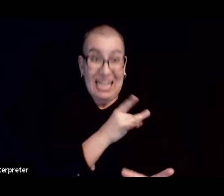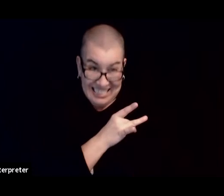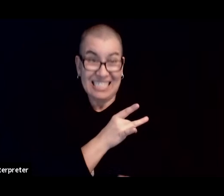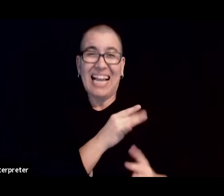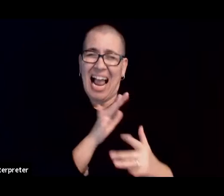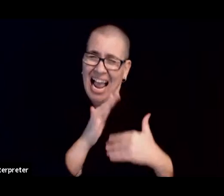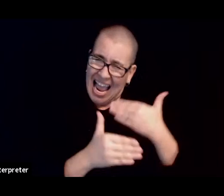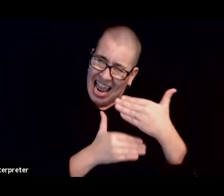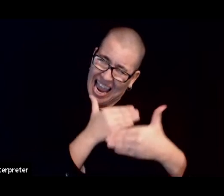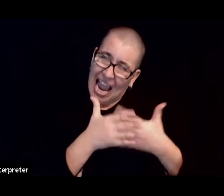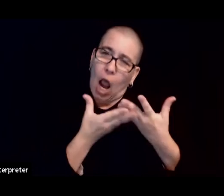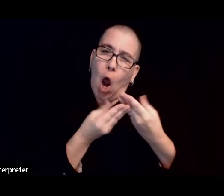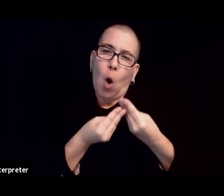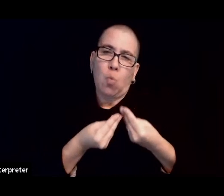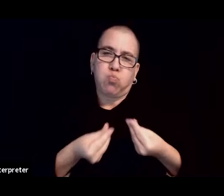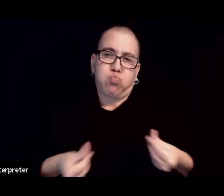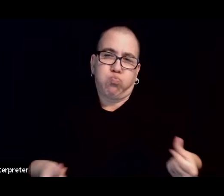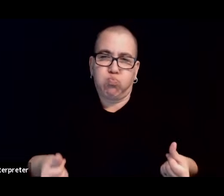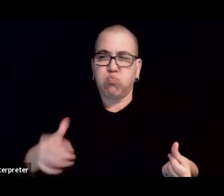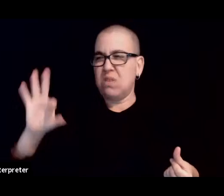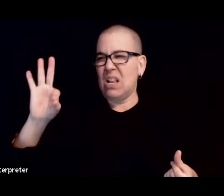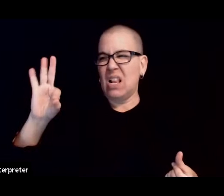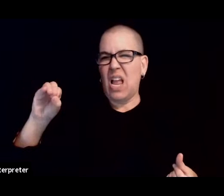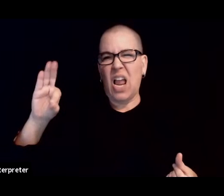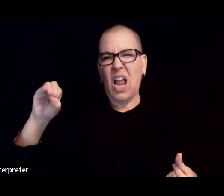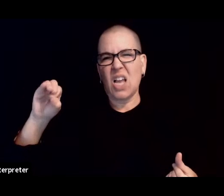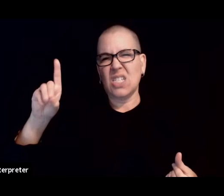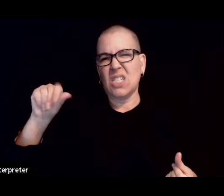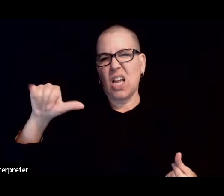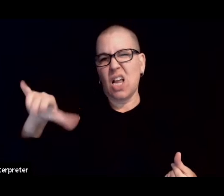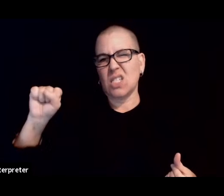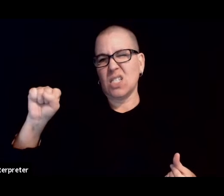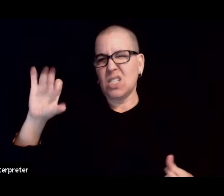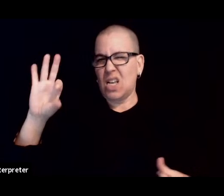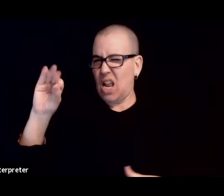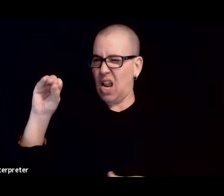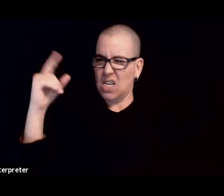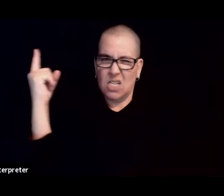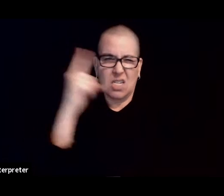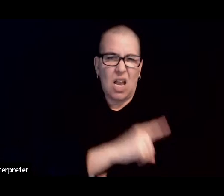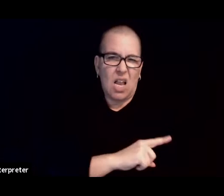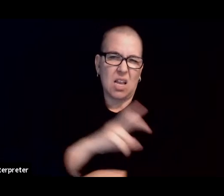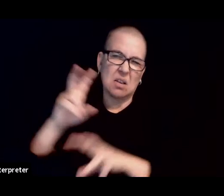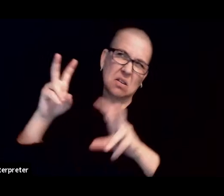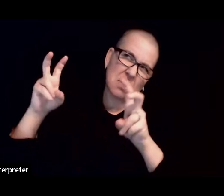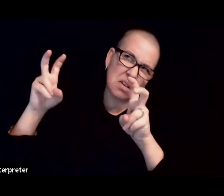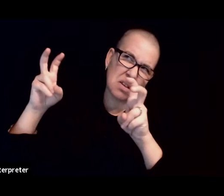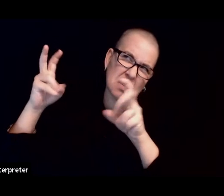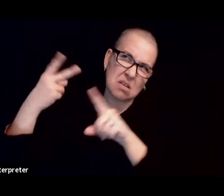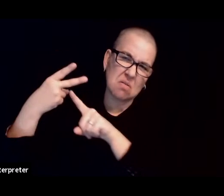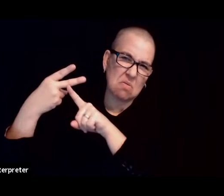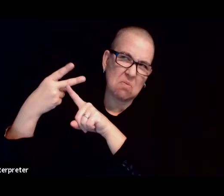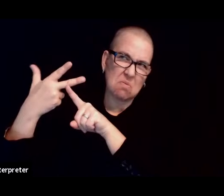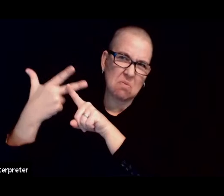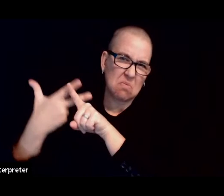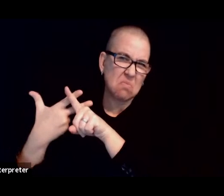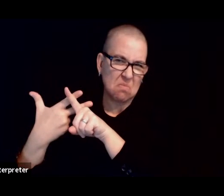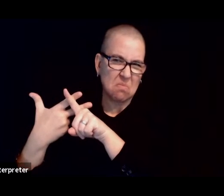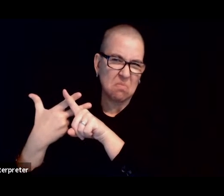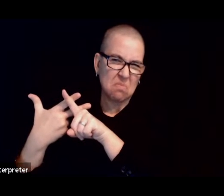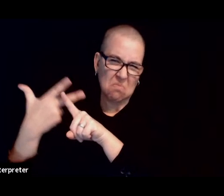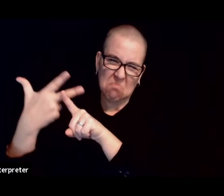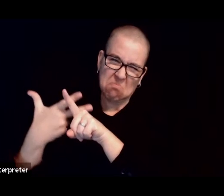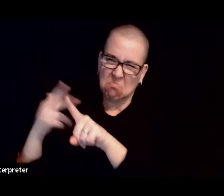to re-quarantine. So I guess the message there is you have 90 days in which